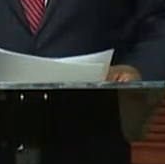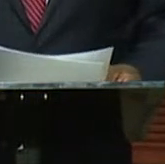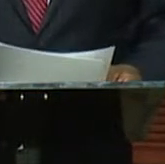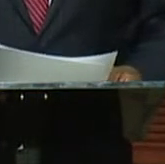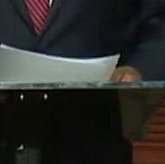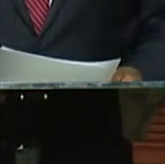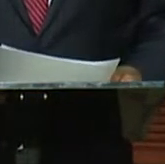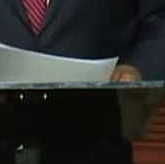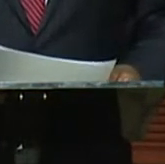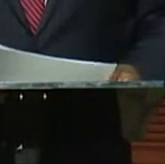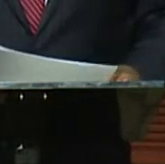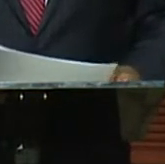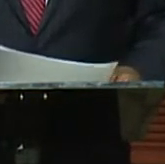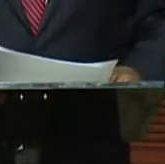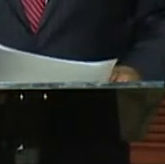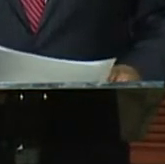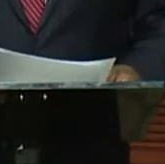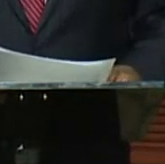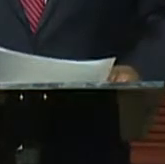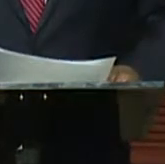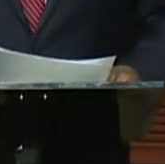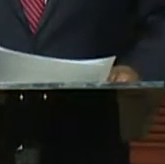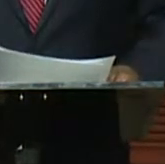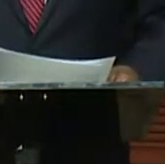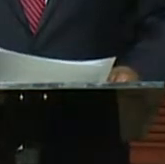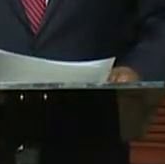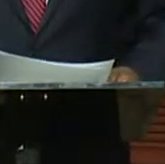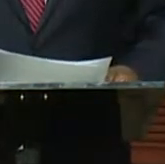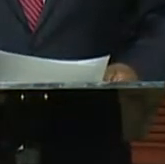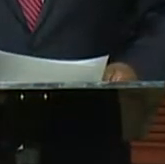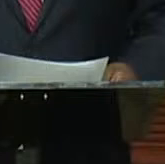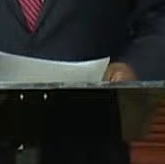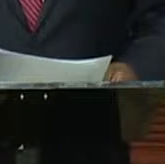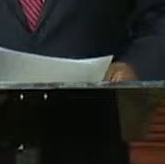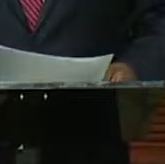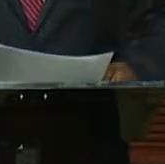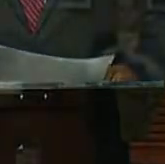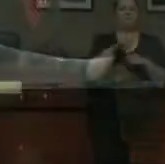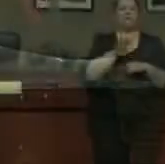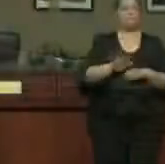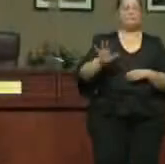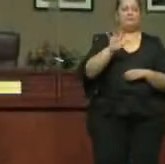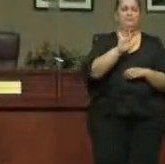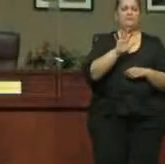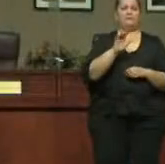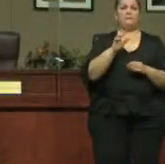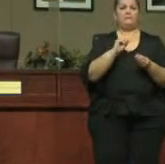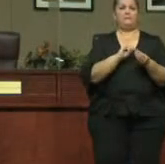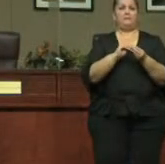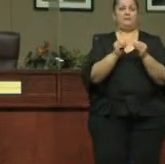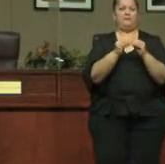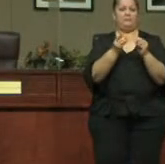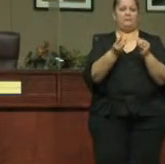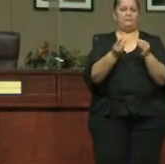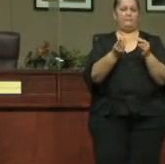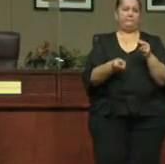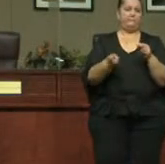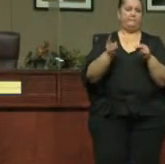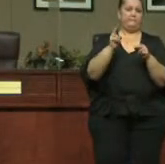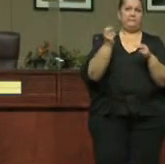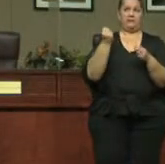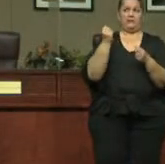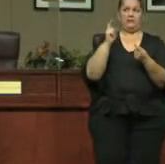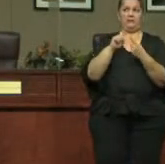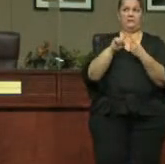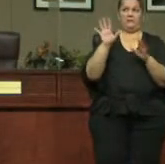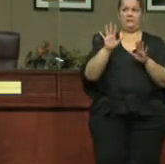58,325 cases in Orange County. That is an increase of 517 cases from Saturday to